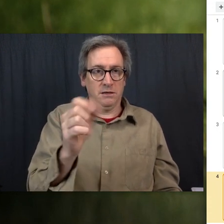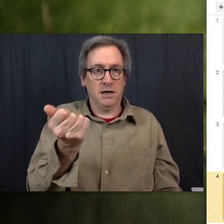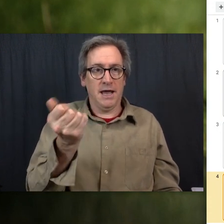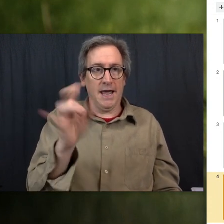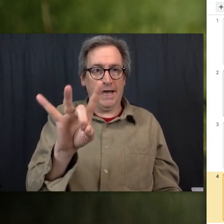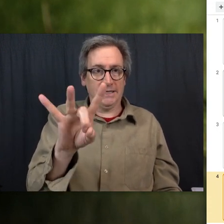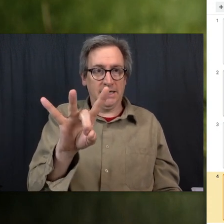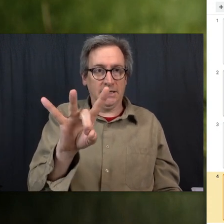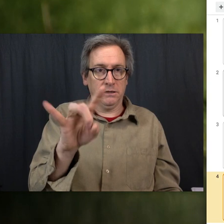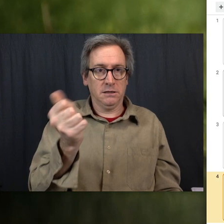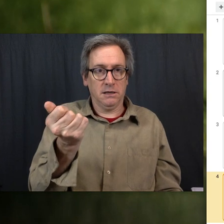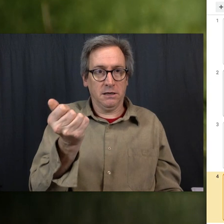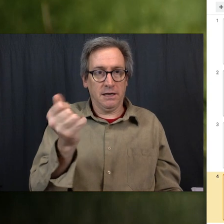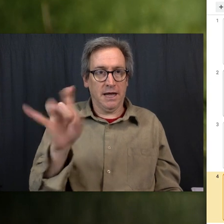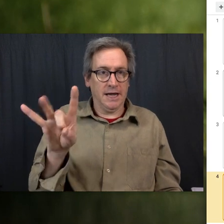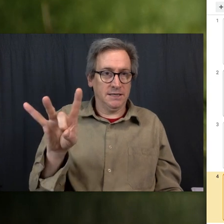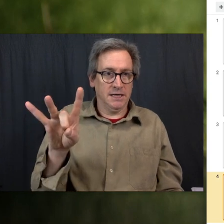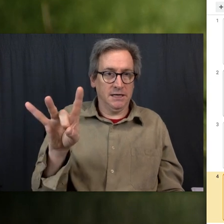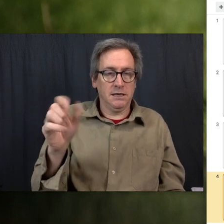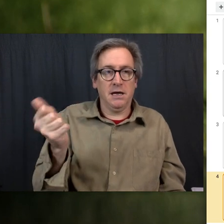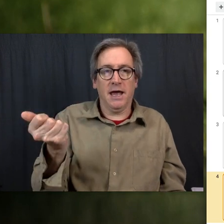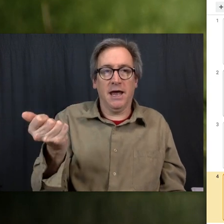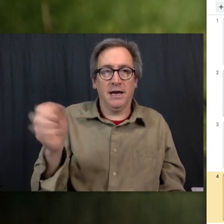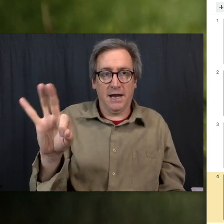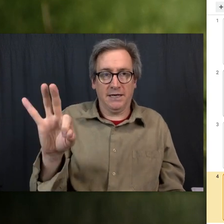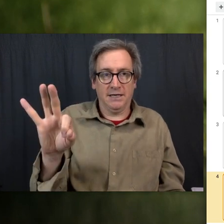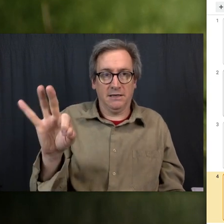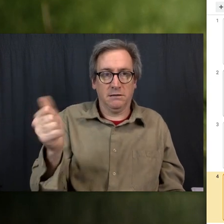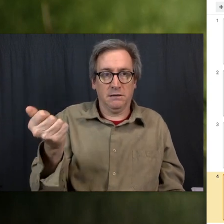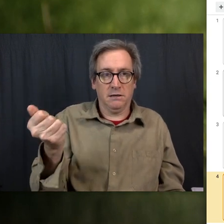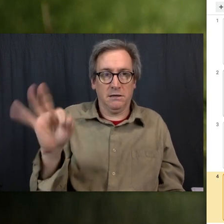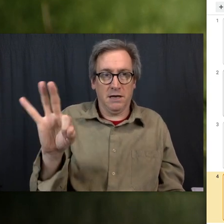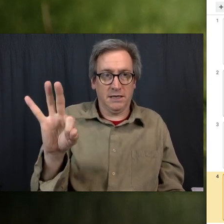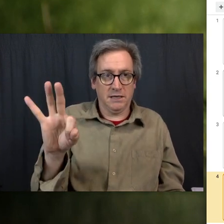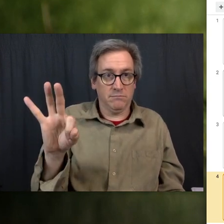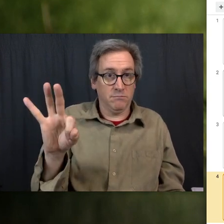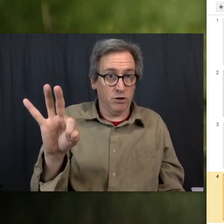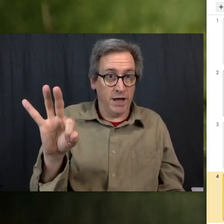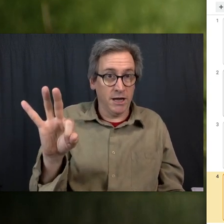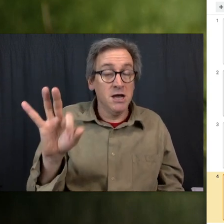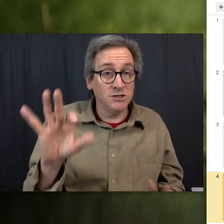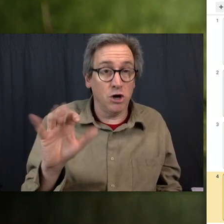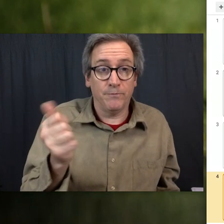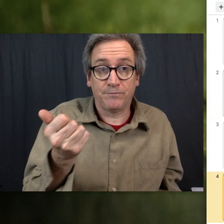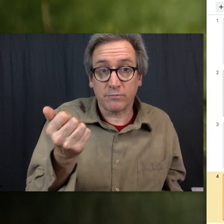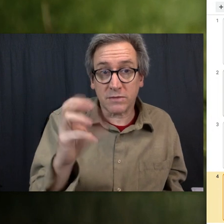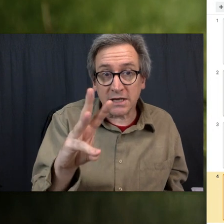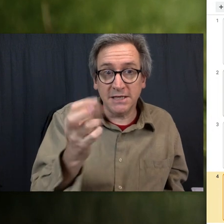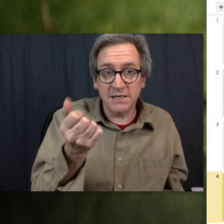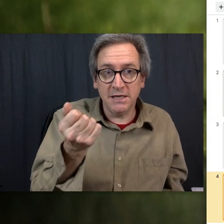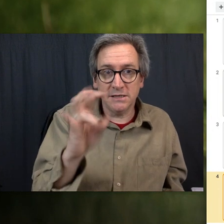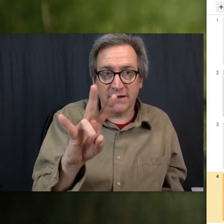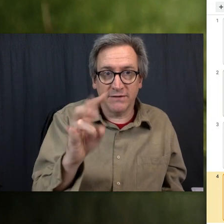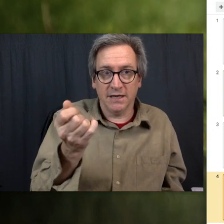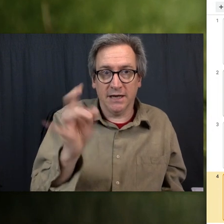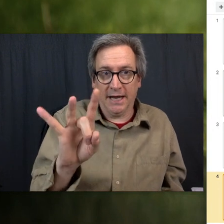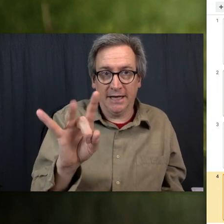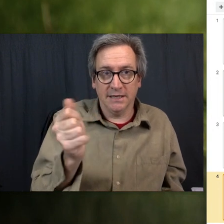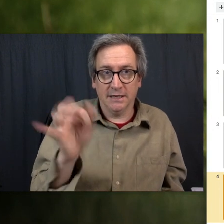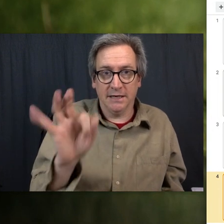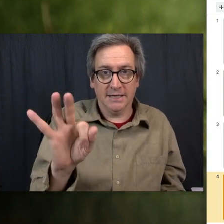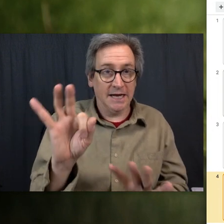17, 18, 18, and 19. 19. Okay. So 16,